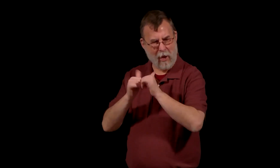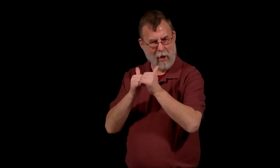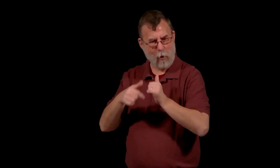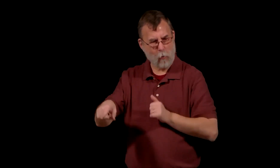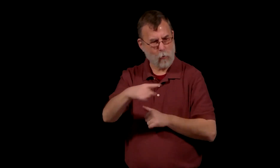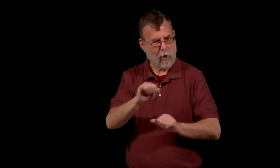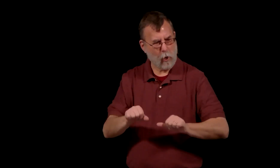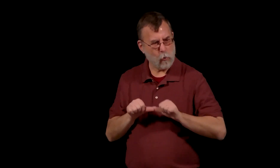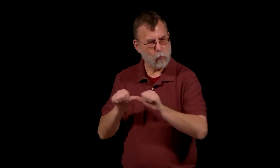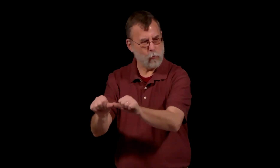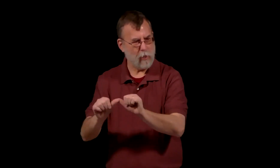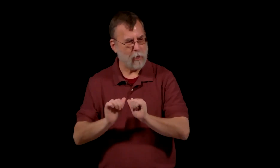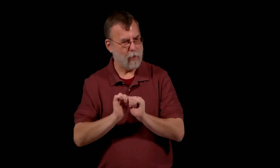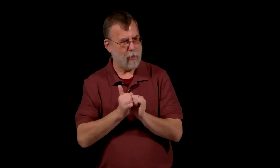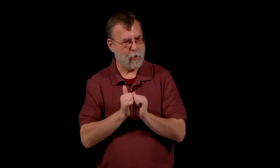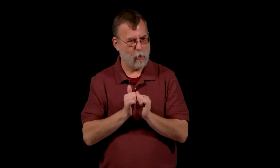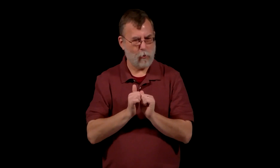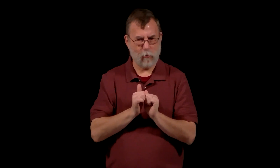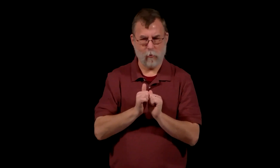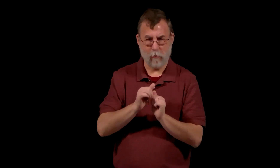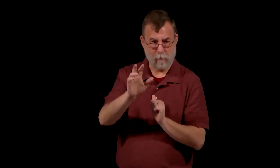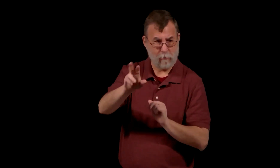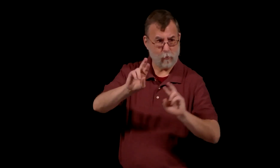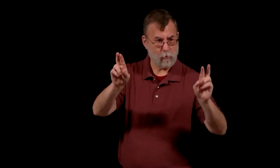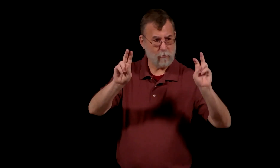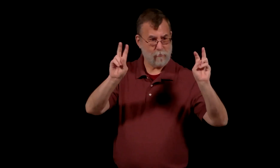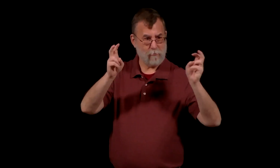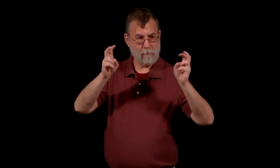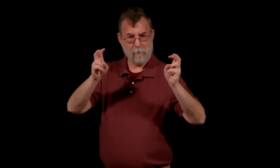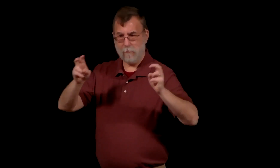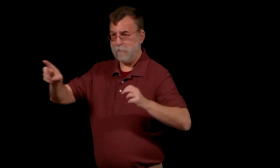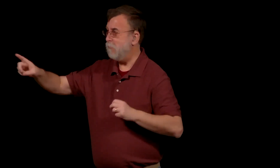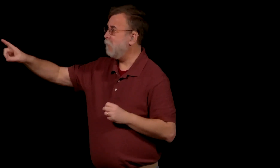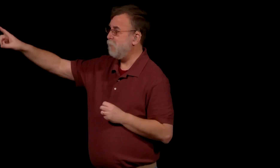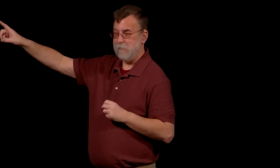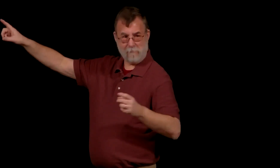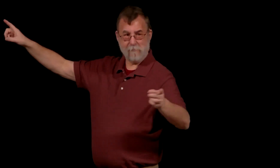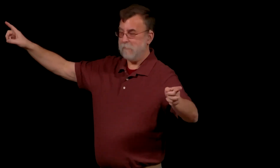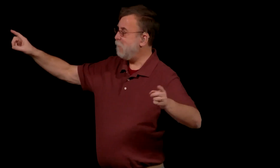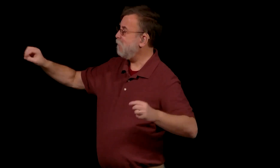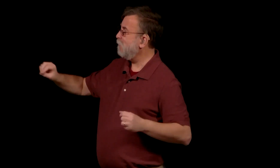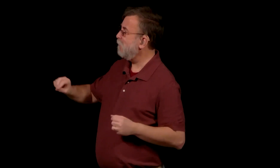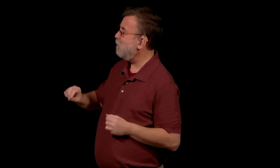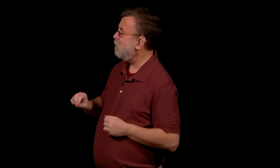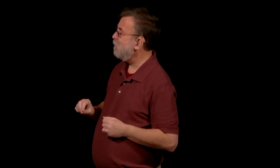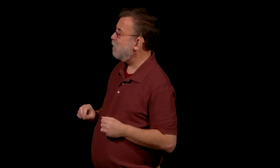joyful. And then we talk about how do we continue this? So let's look to see what today's theme